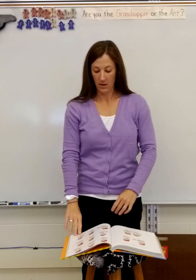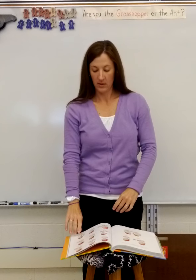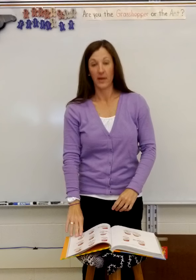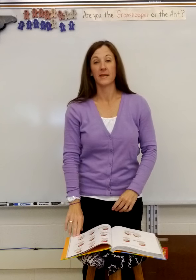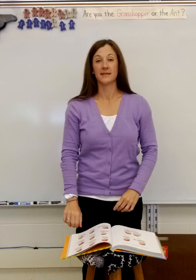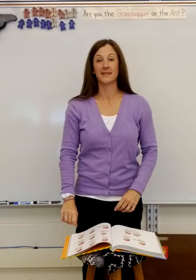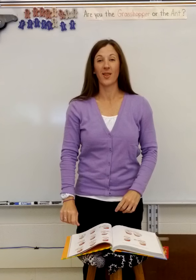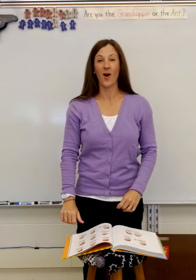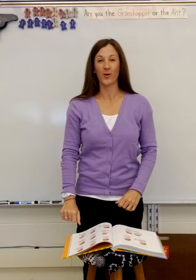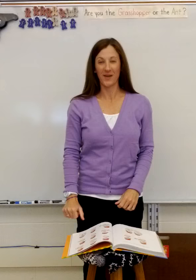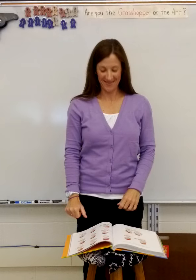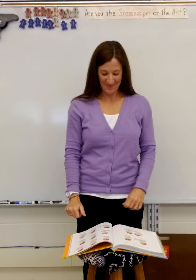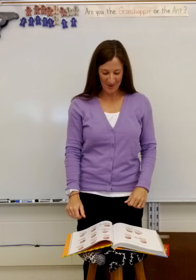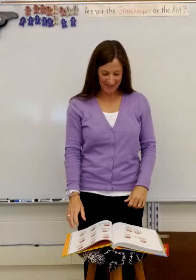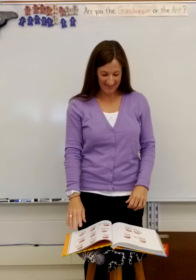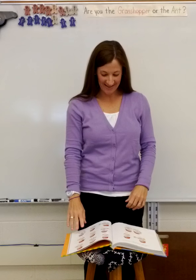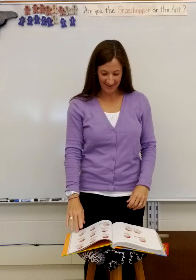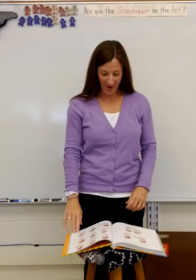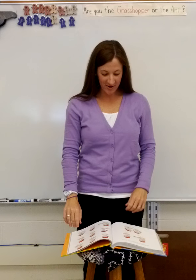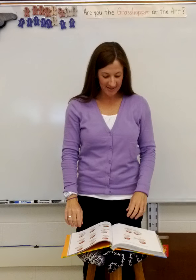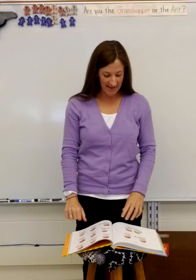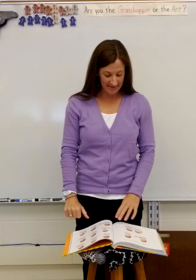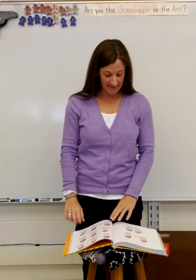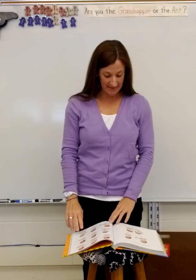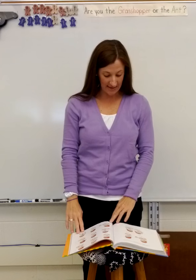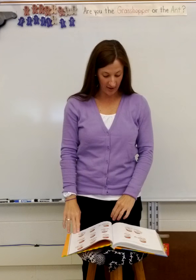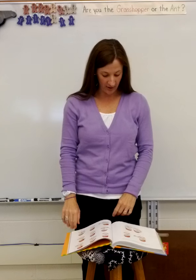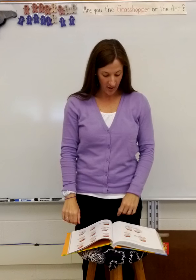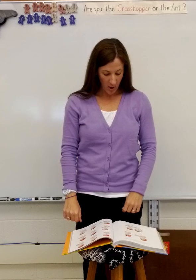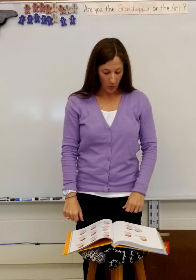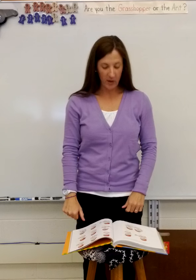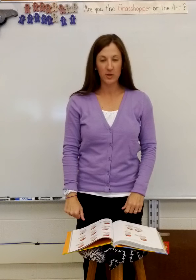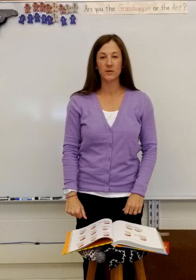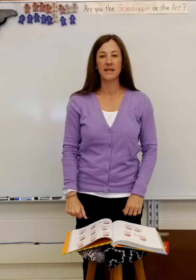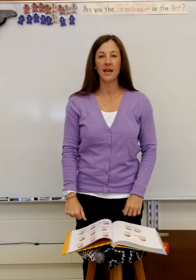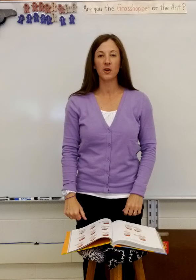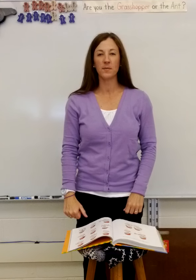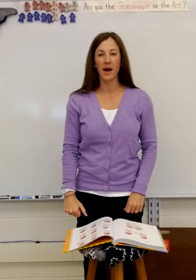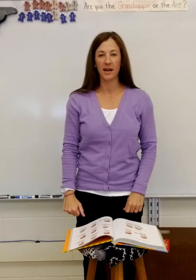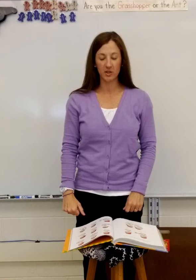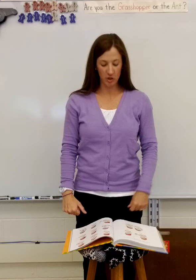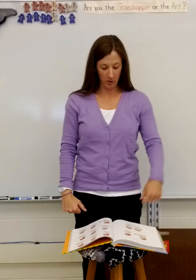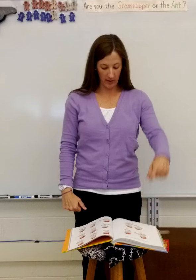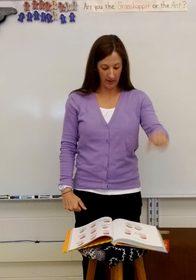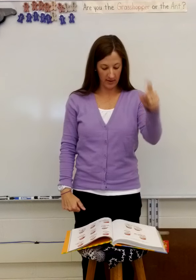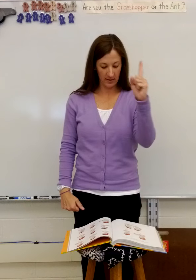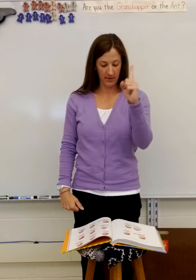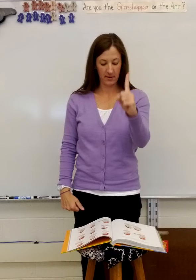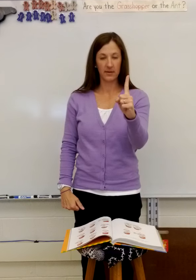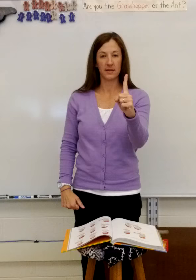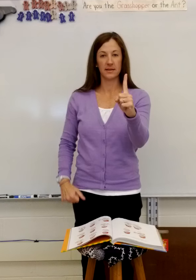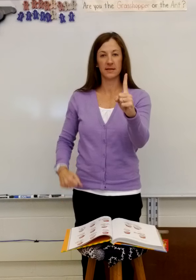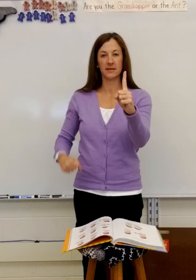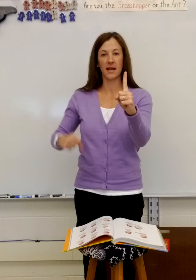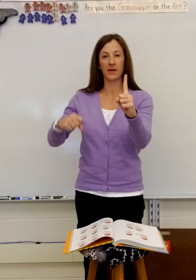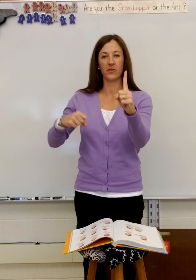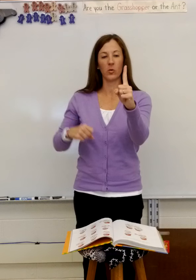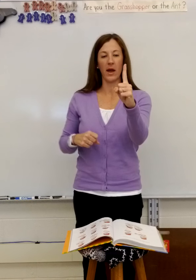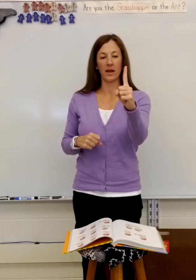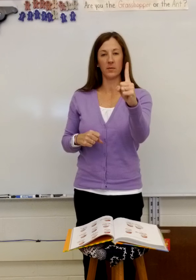And this is a long one. Moses has a long sentence here. When you set your mind to it. This is the sign for when. Put